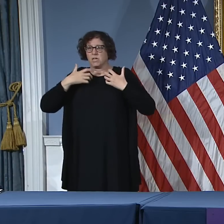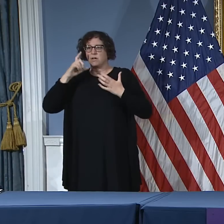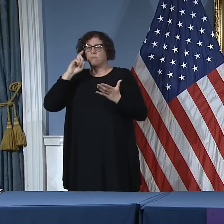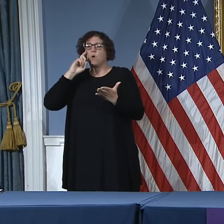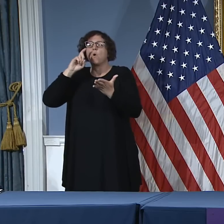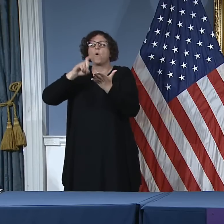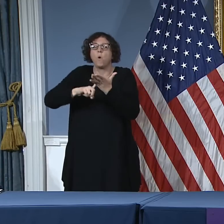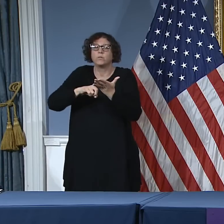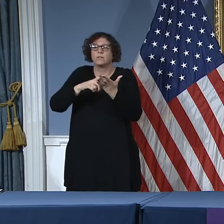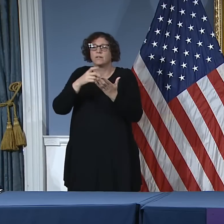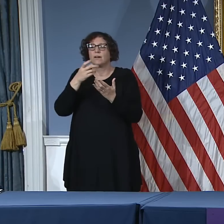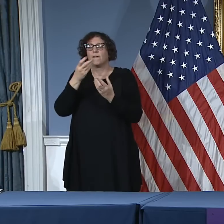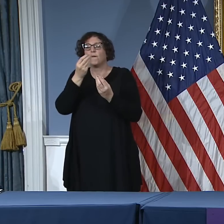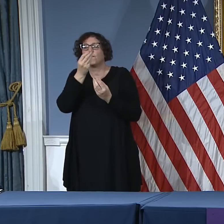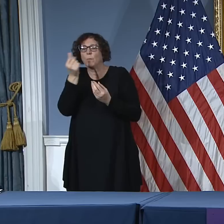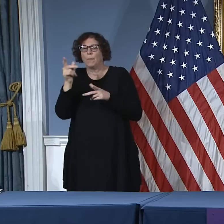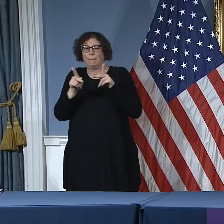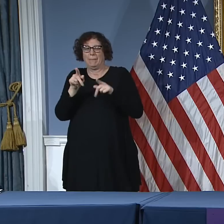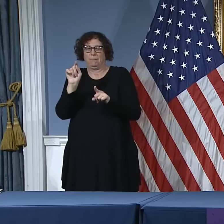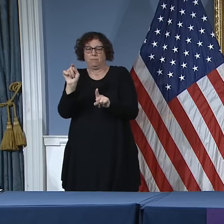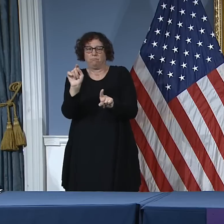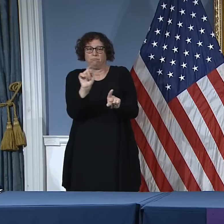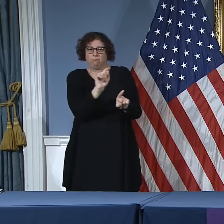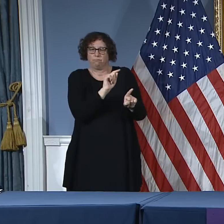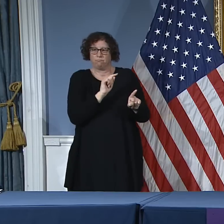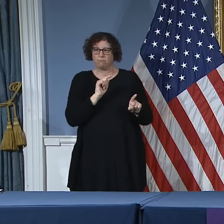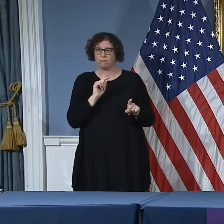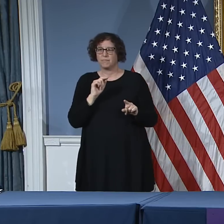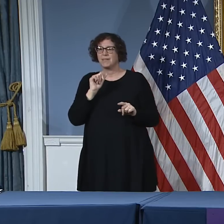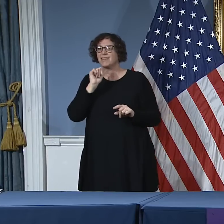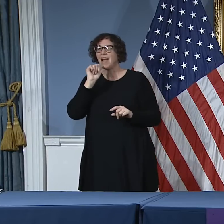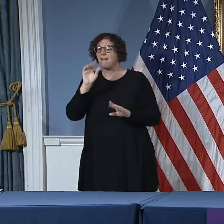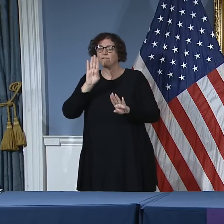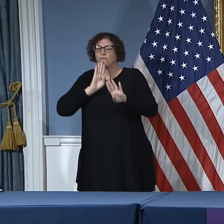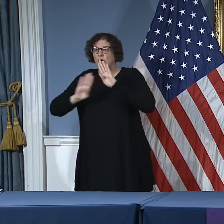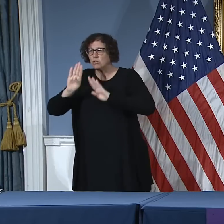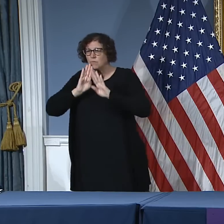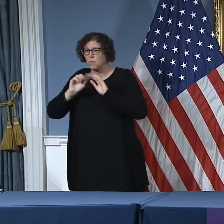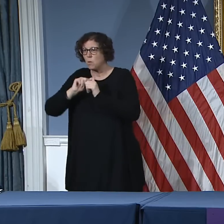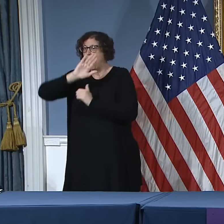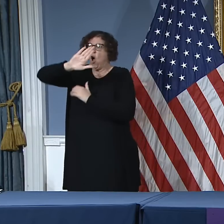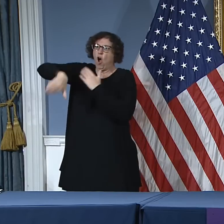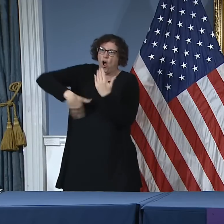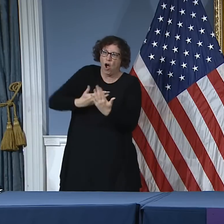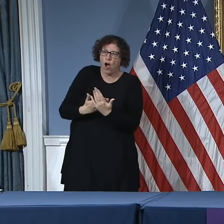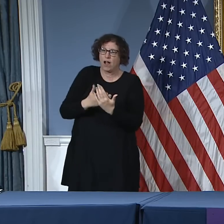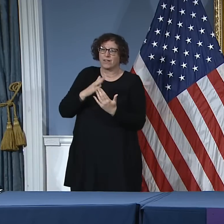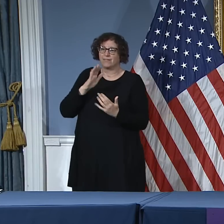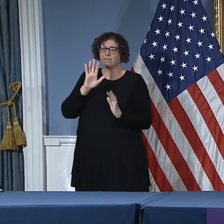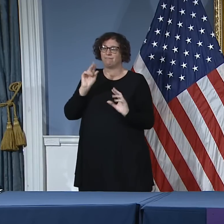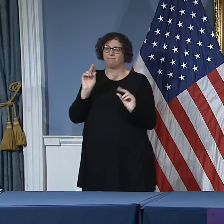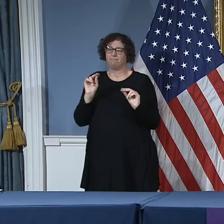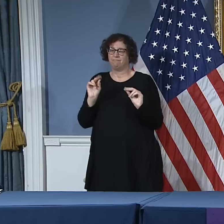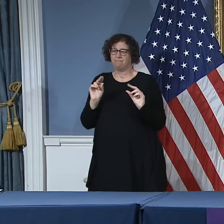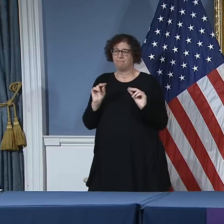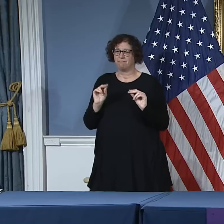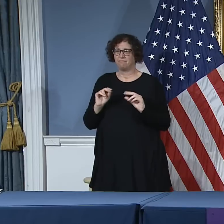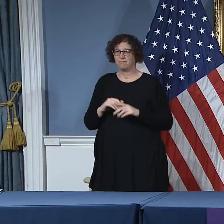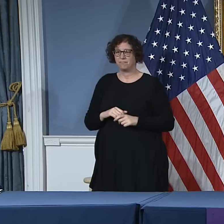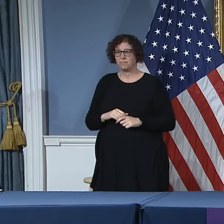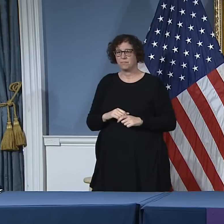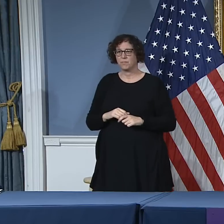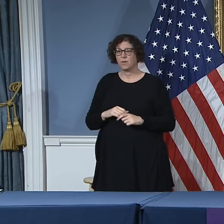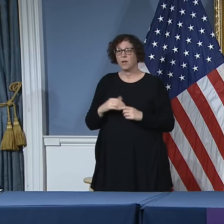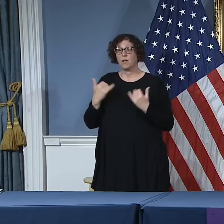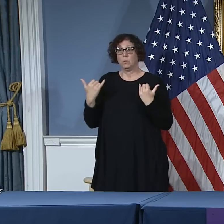rules. But again, I spoke to the governor today in detail, and I'm confident that in that